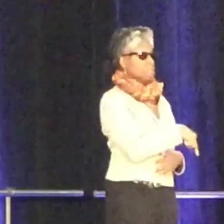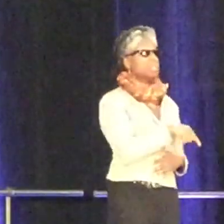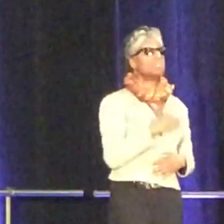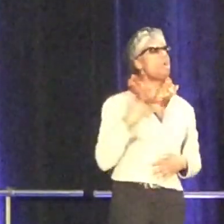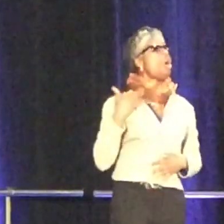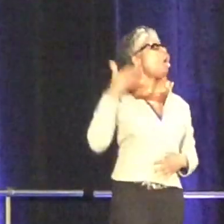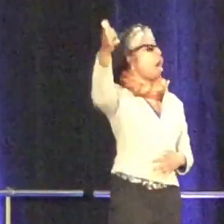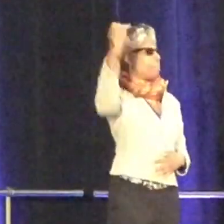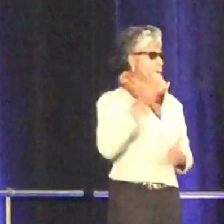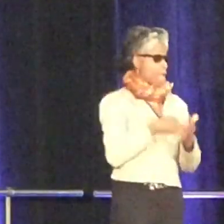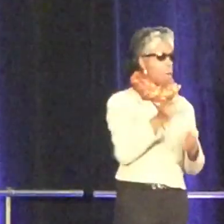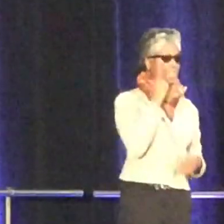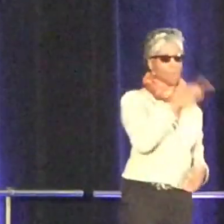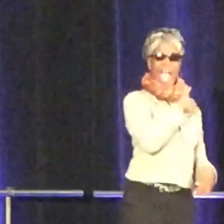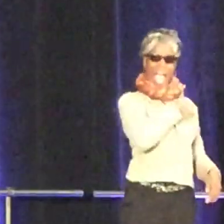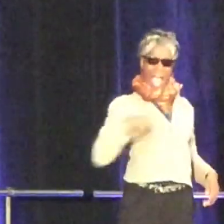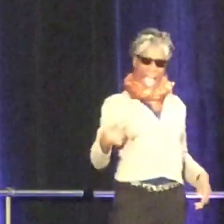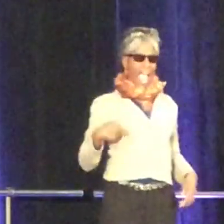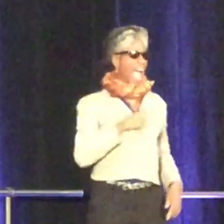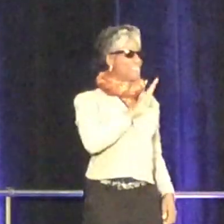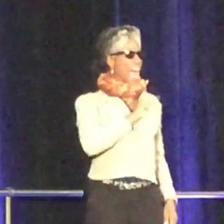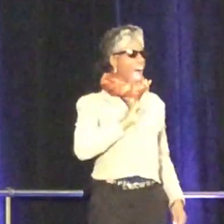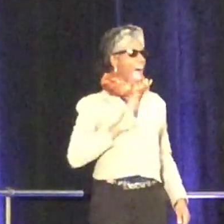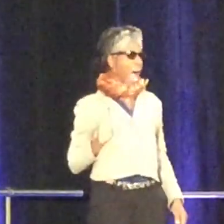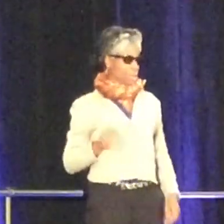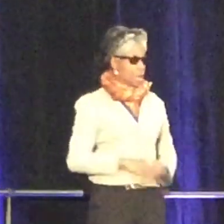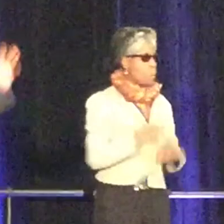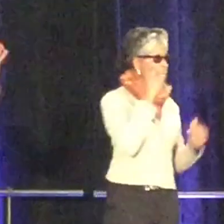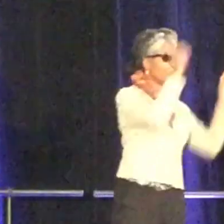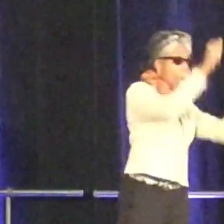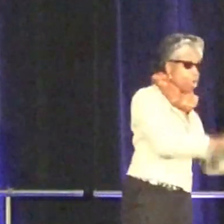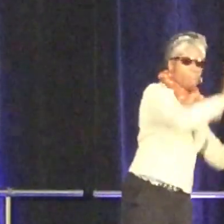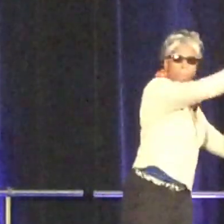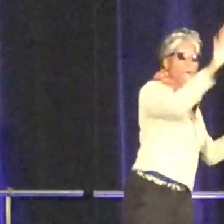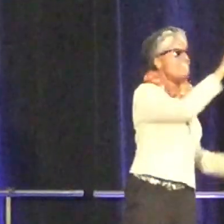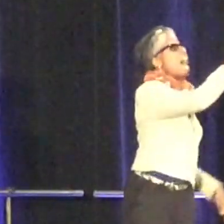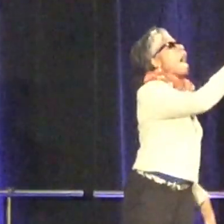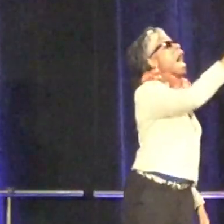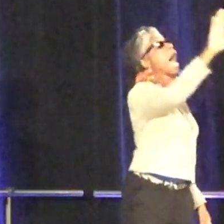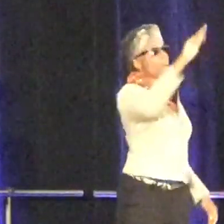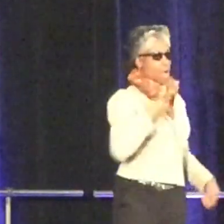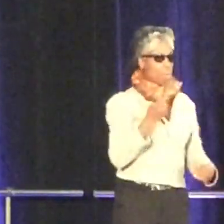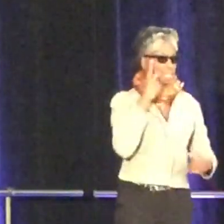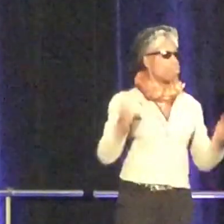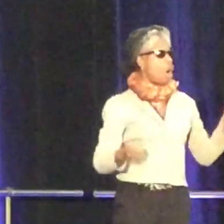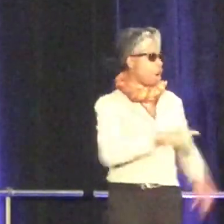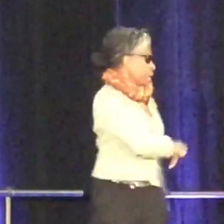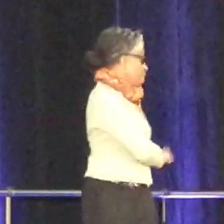This is what cultural responsiveness is about, folks. Validate, affirm, build, and bridge. What does it mean to validate and affirm? To make